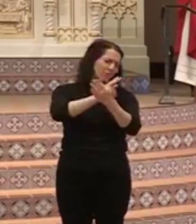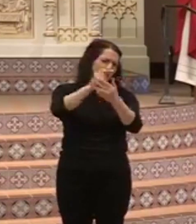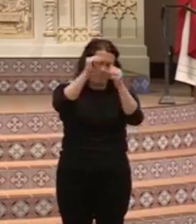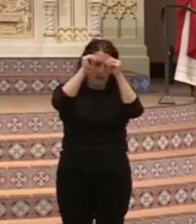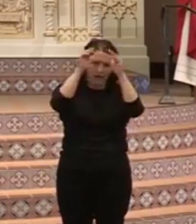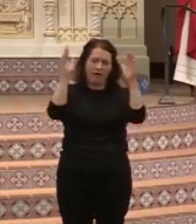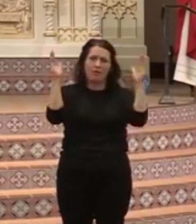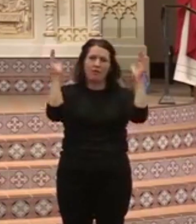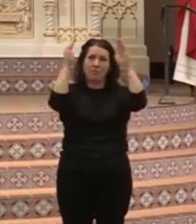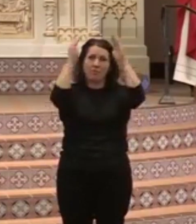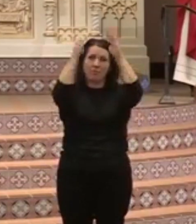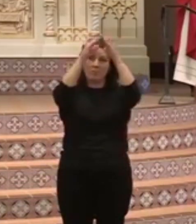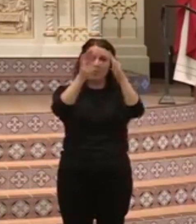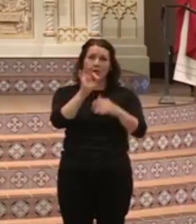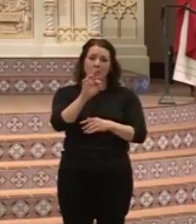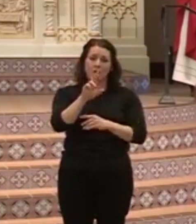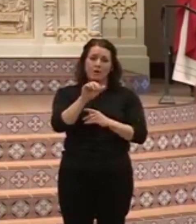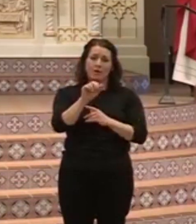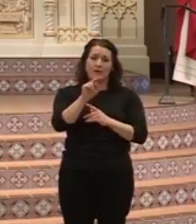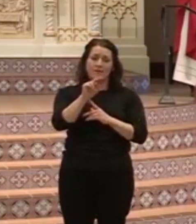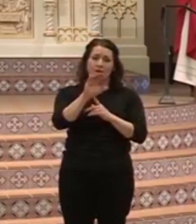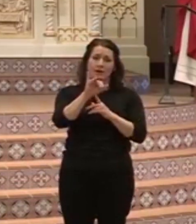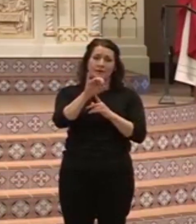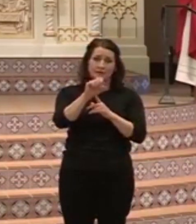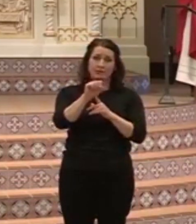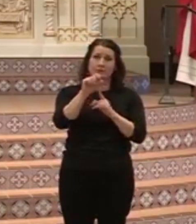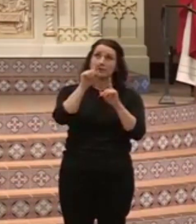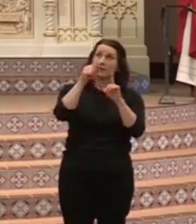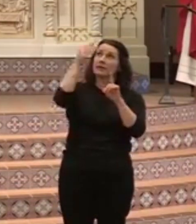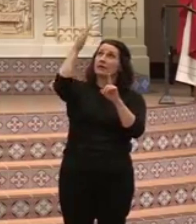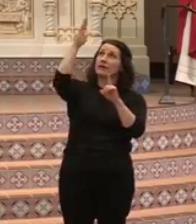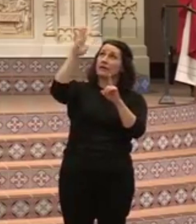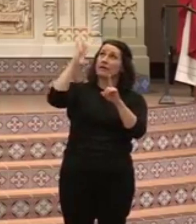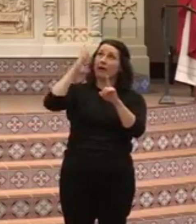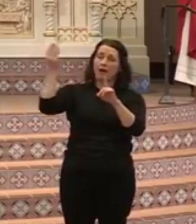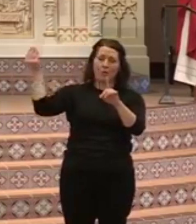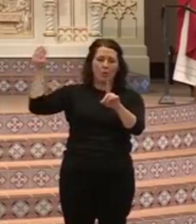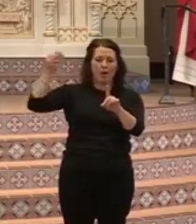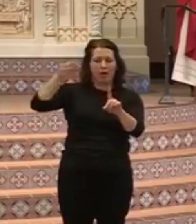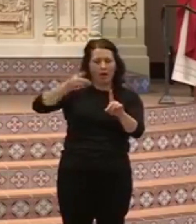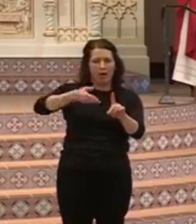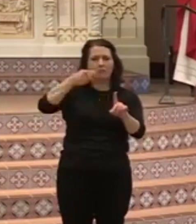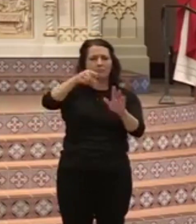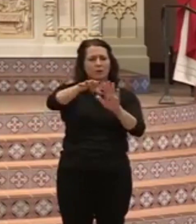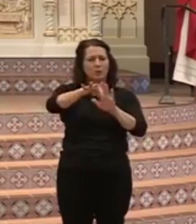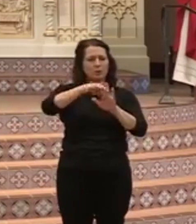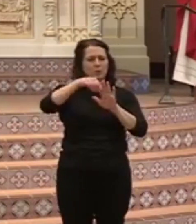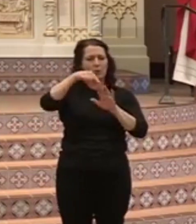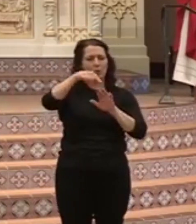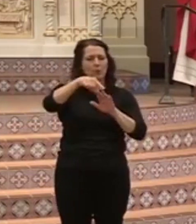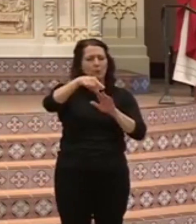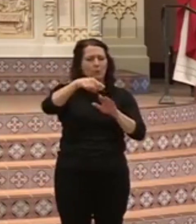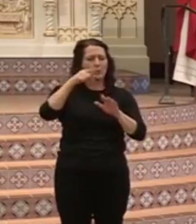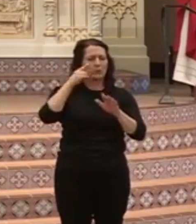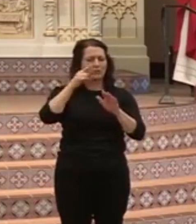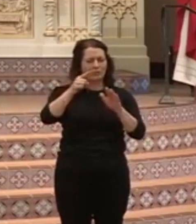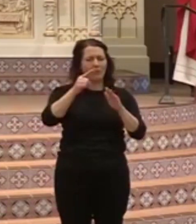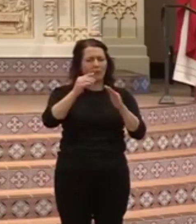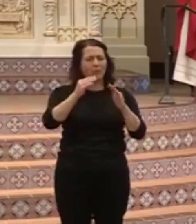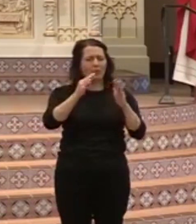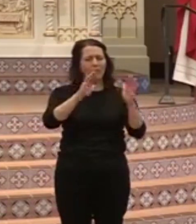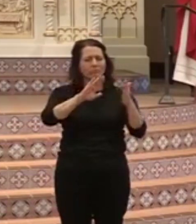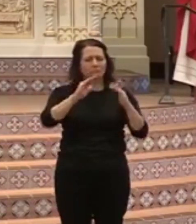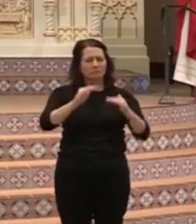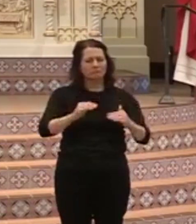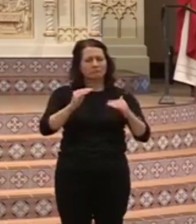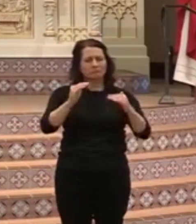Pope Francis, that our God and Lord, who chose him for the order of